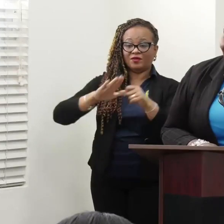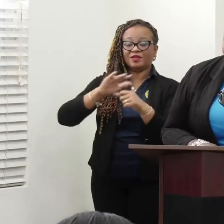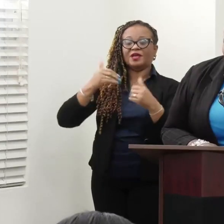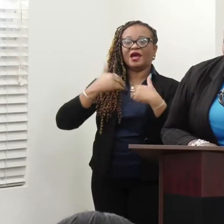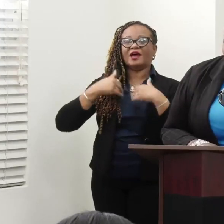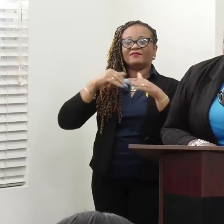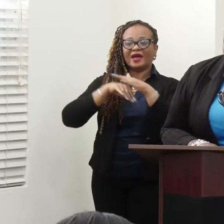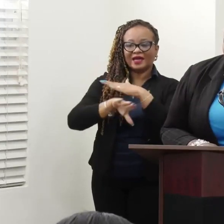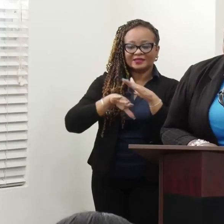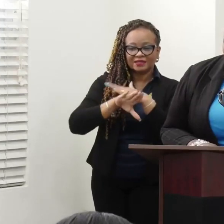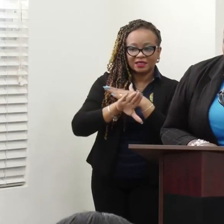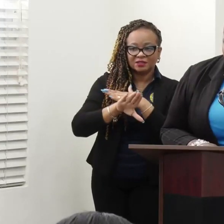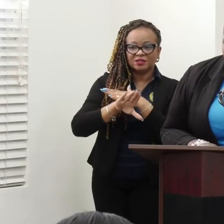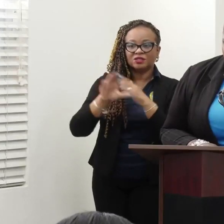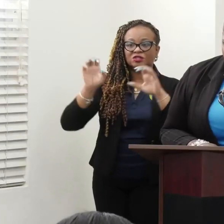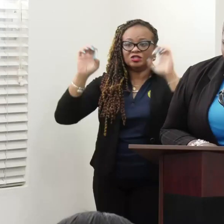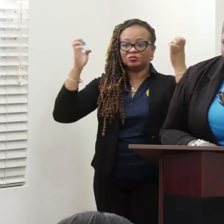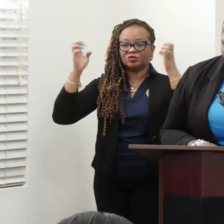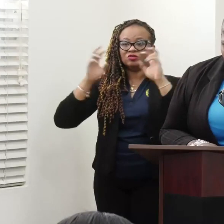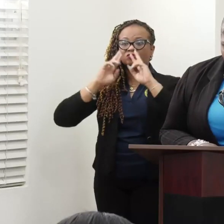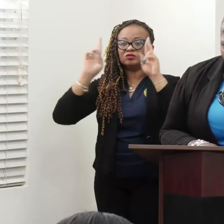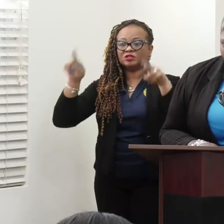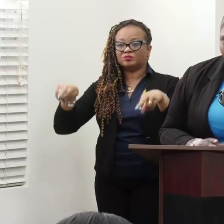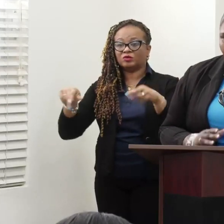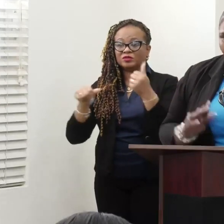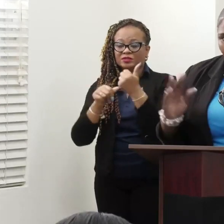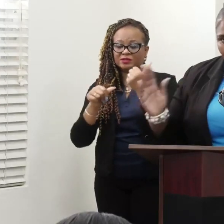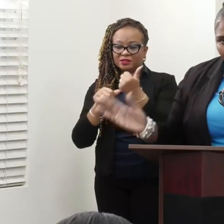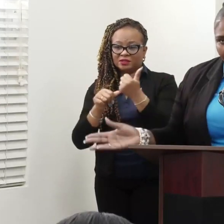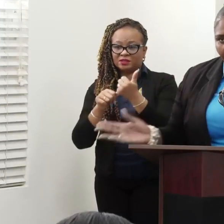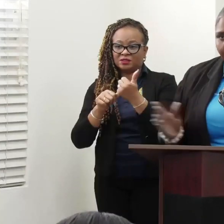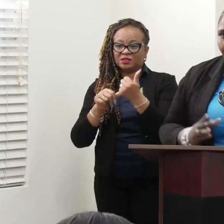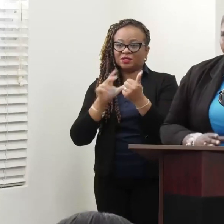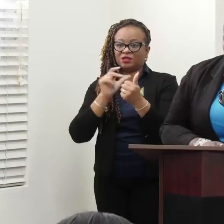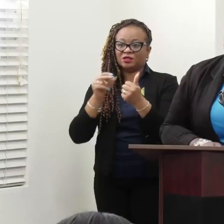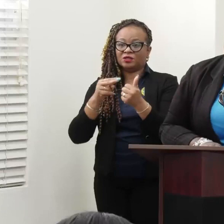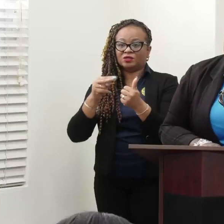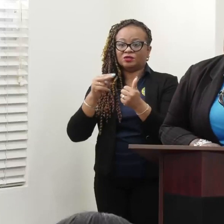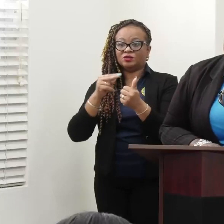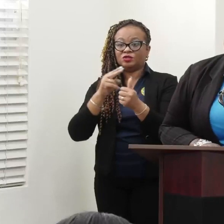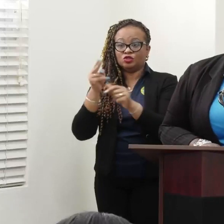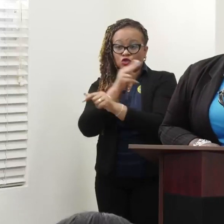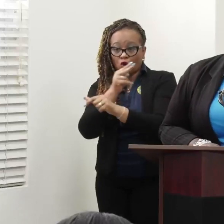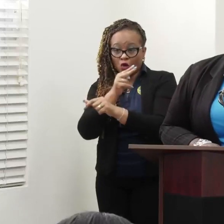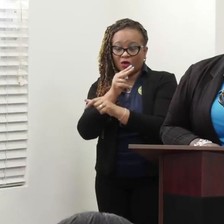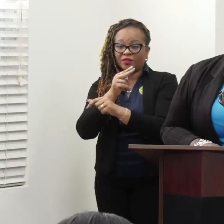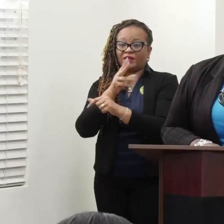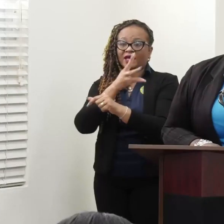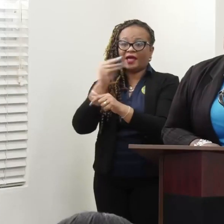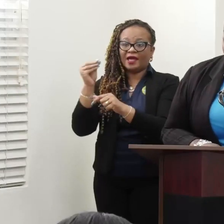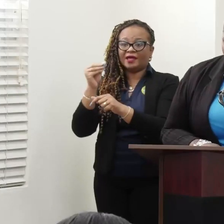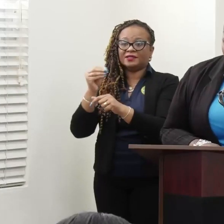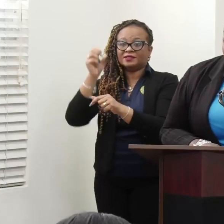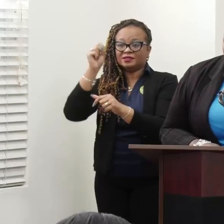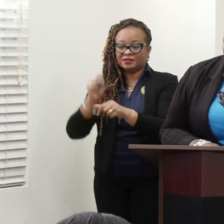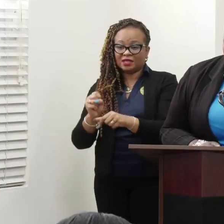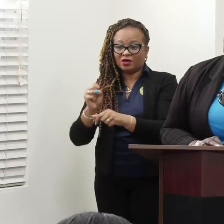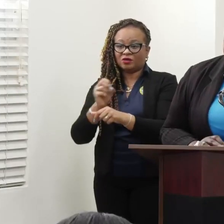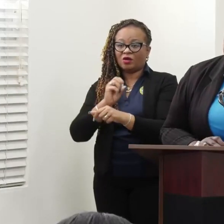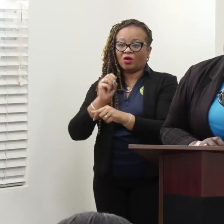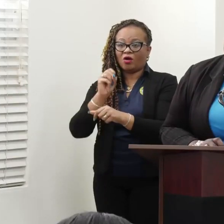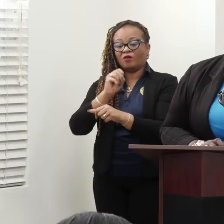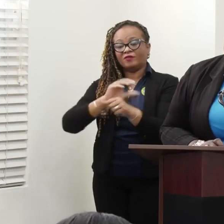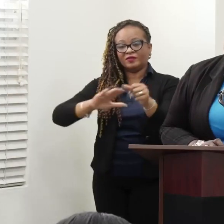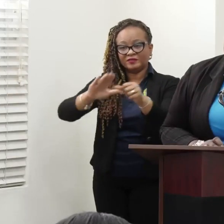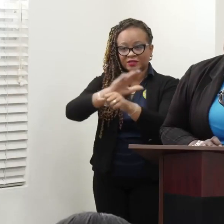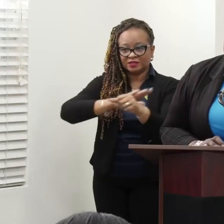have access to emergency response assistance north of the facility as well as south of the